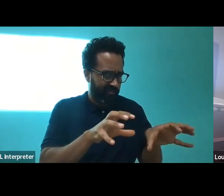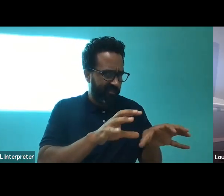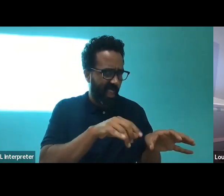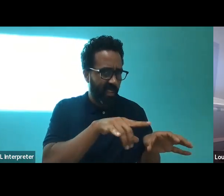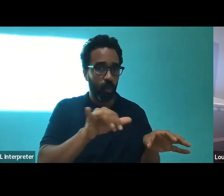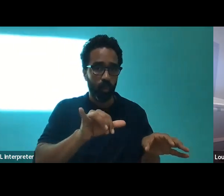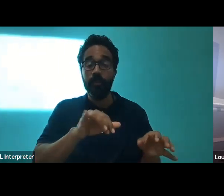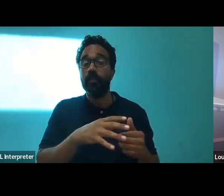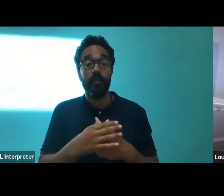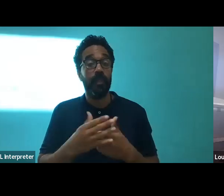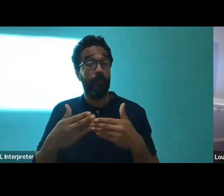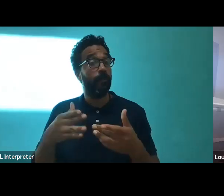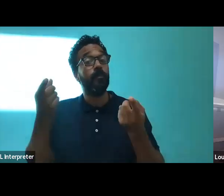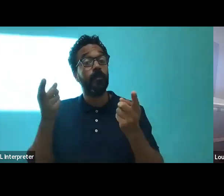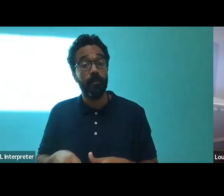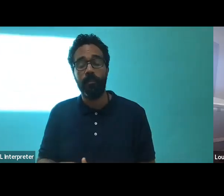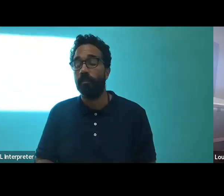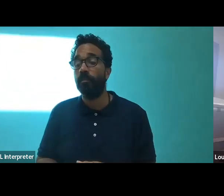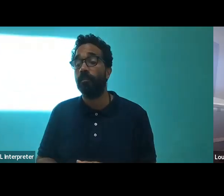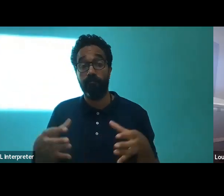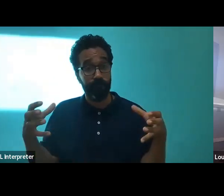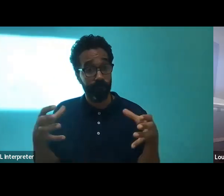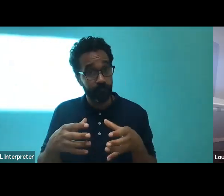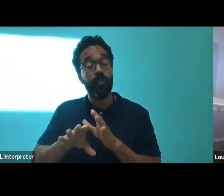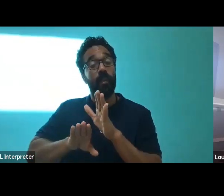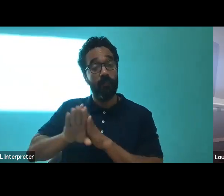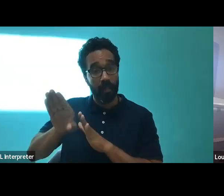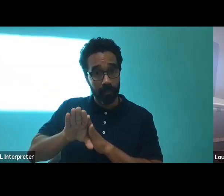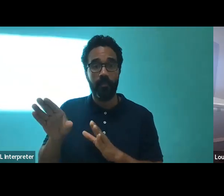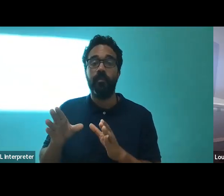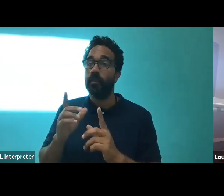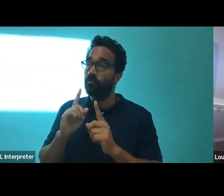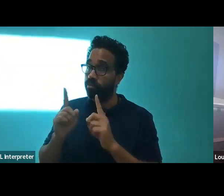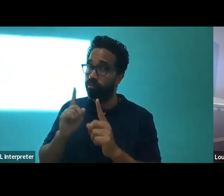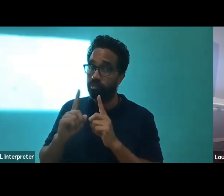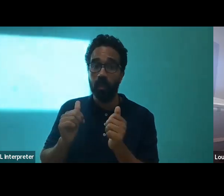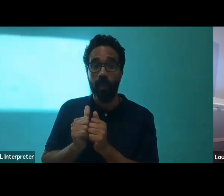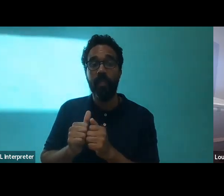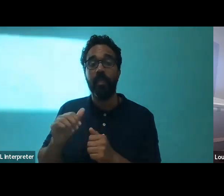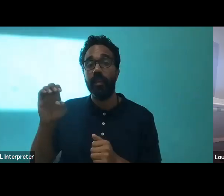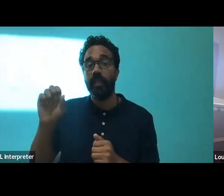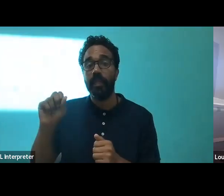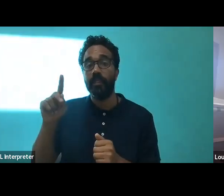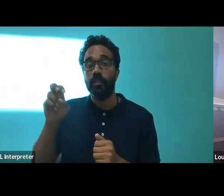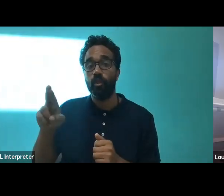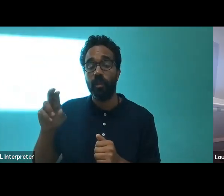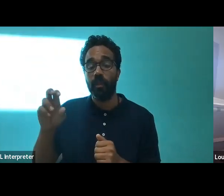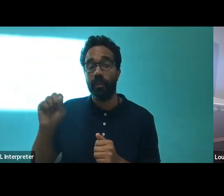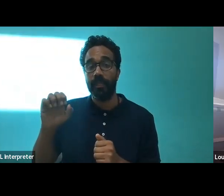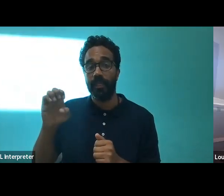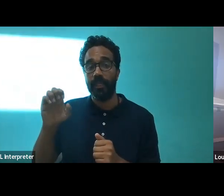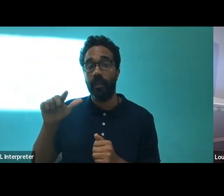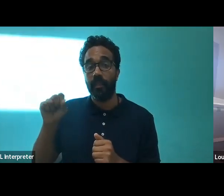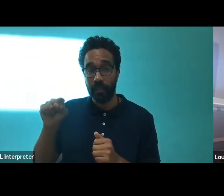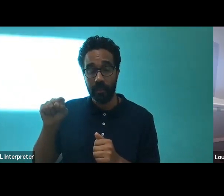we developed some communication with the Easter Seals organization in Wichita, and they gave